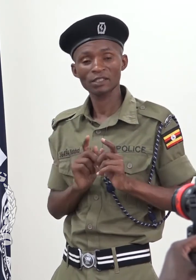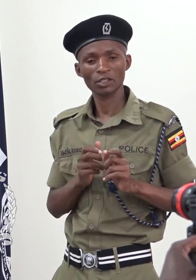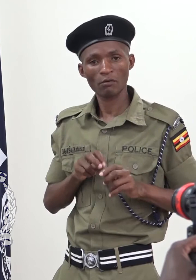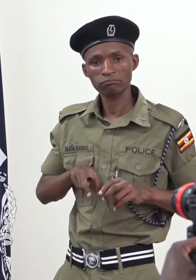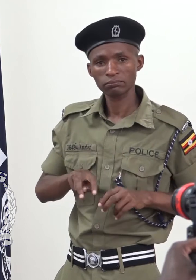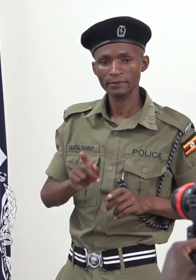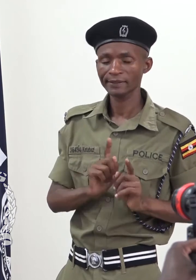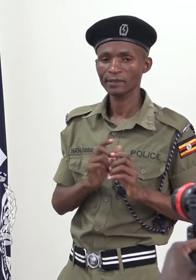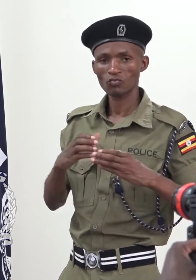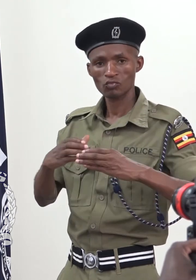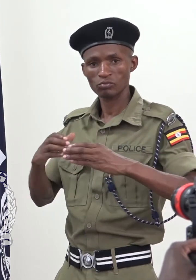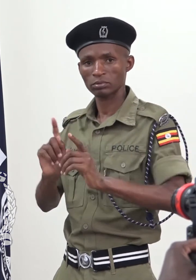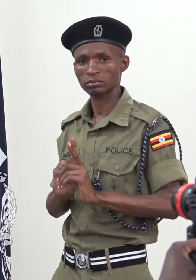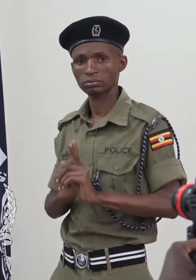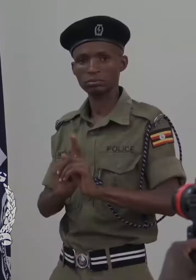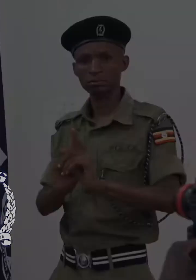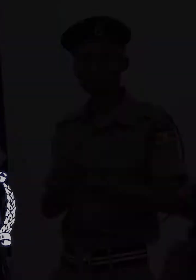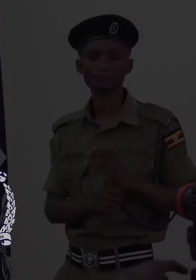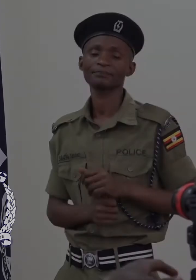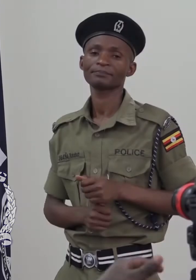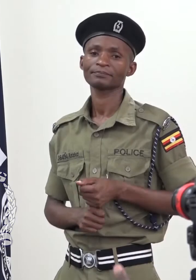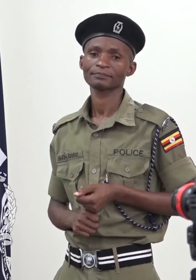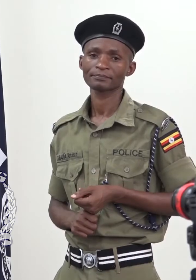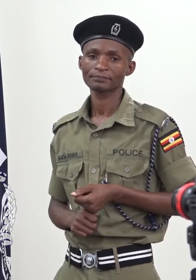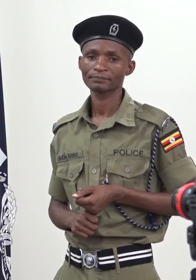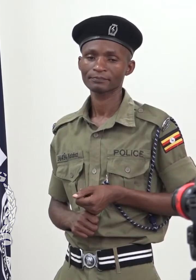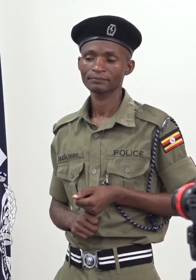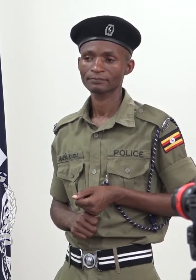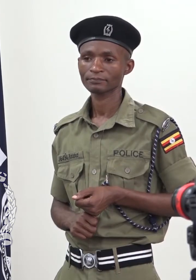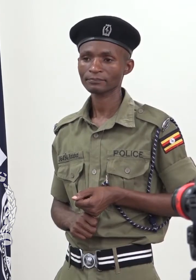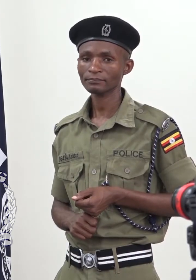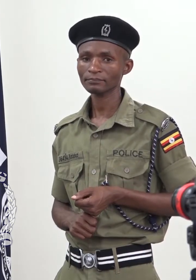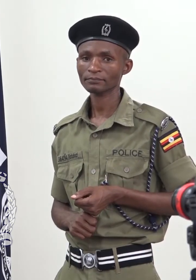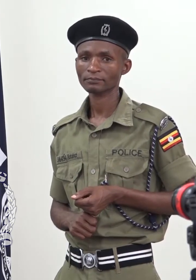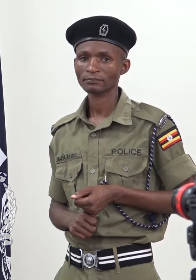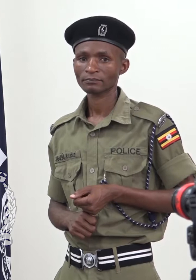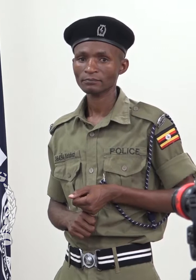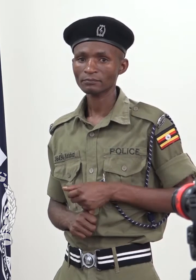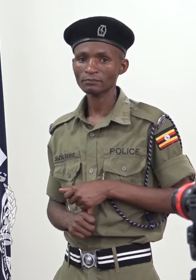avoid such incidents. Now we also want to...